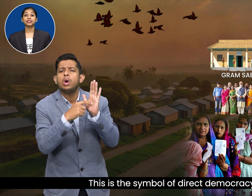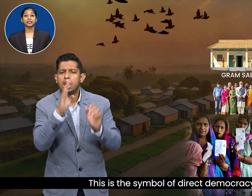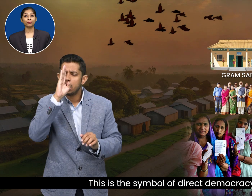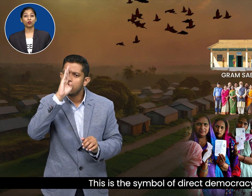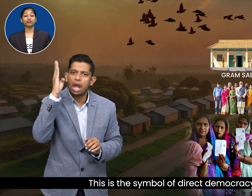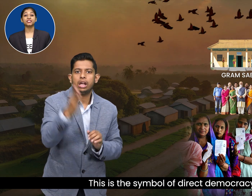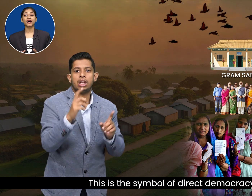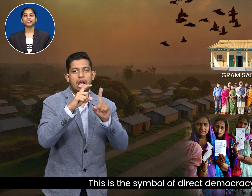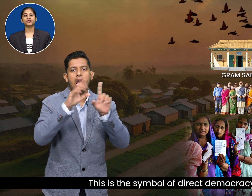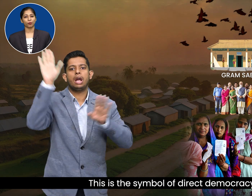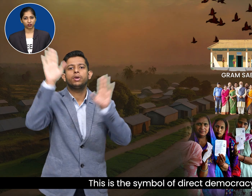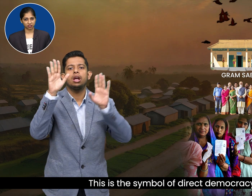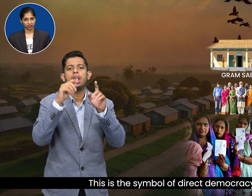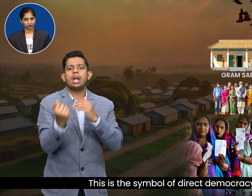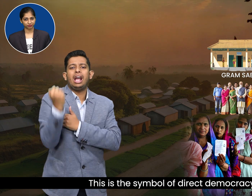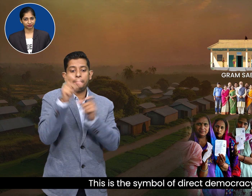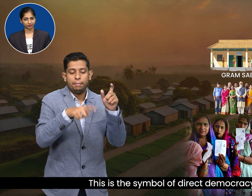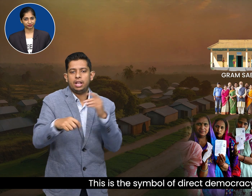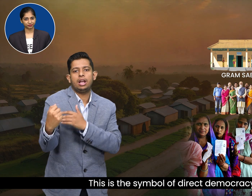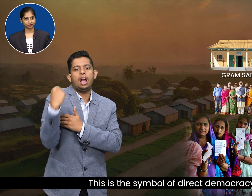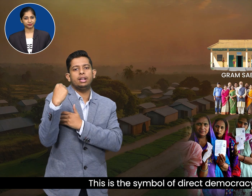This is the symbol of direct democracy.